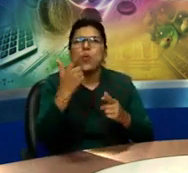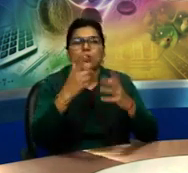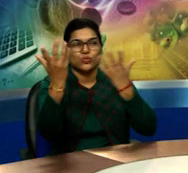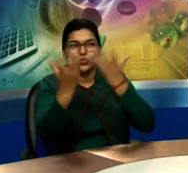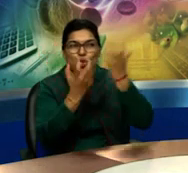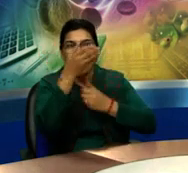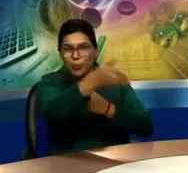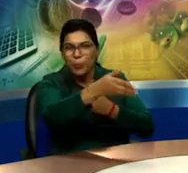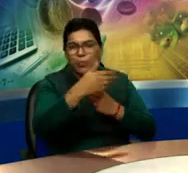market